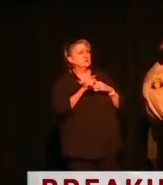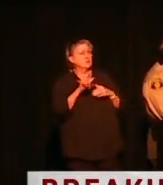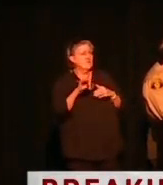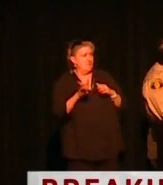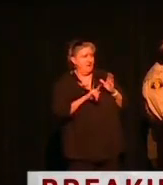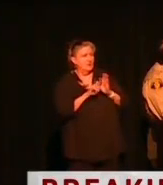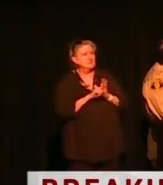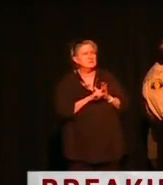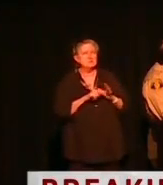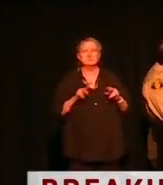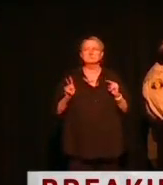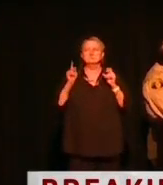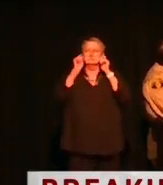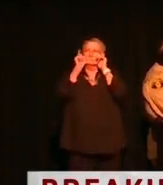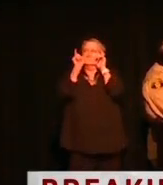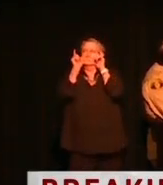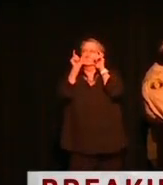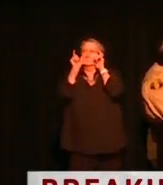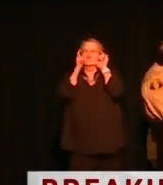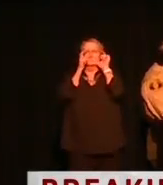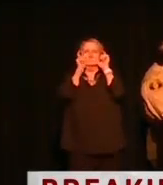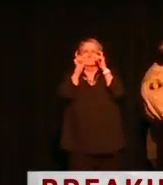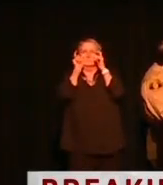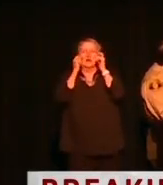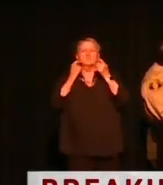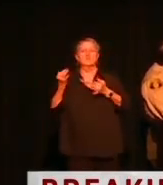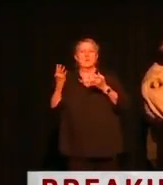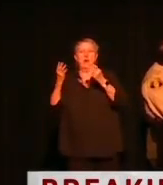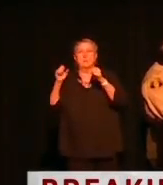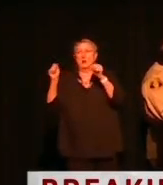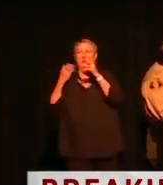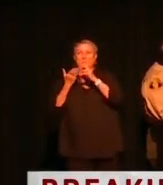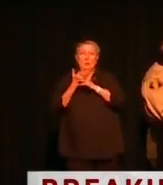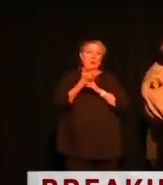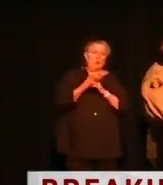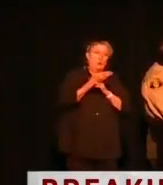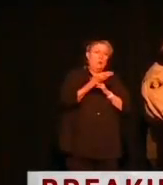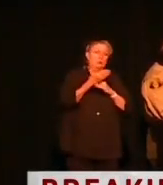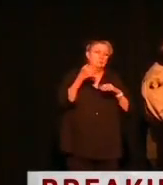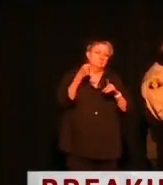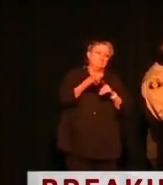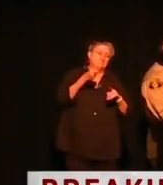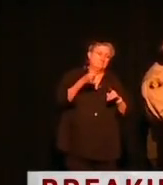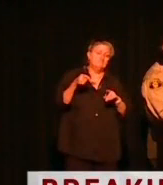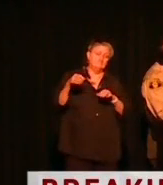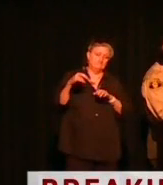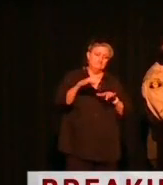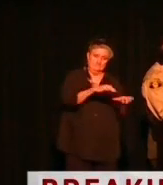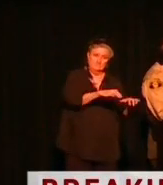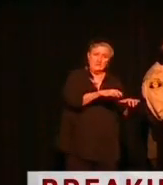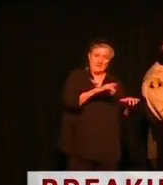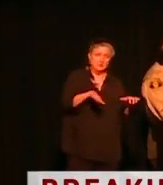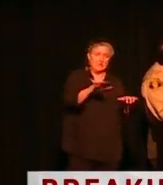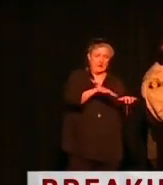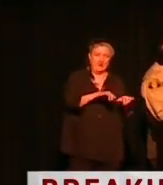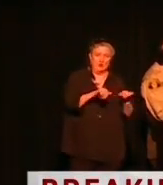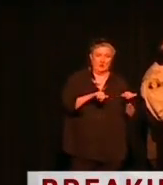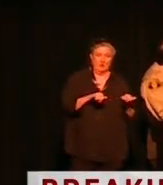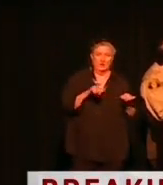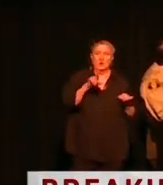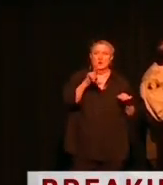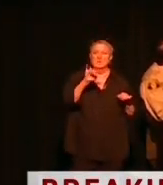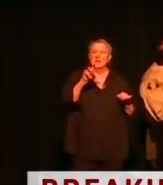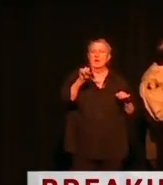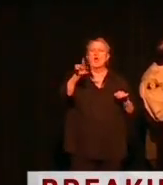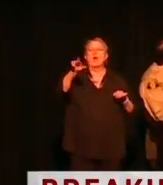you live in that area, you should be very vigilant. Because if this fire was to break through, the likelihood is that it would come down into the area, into the